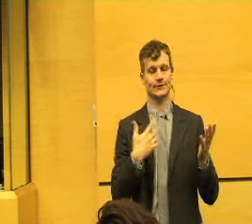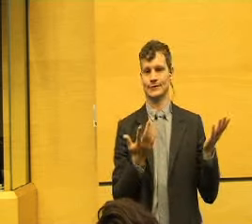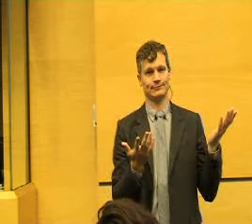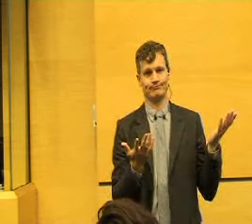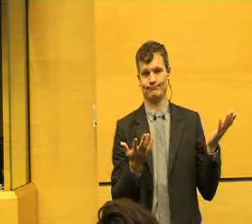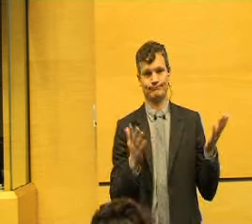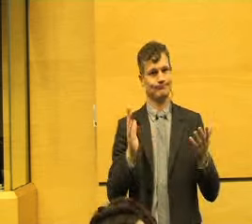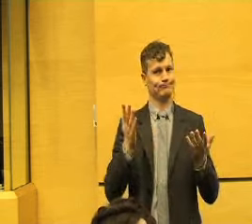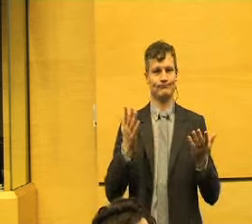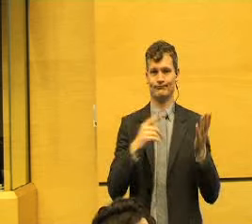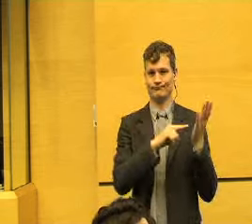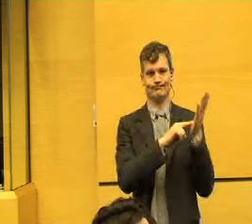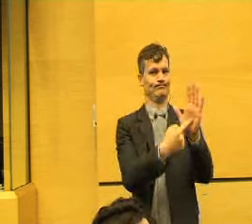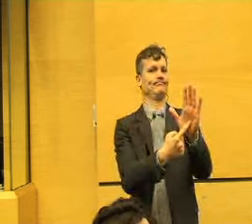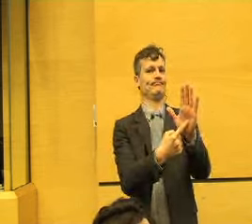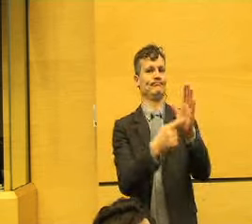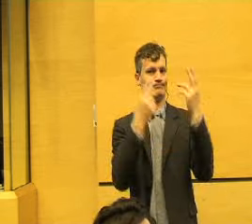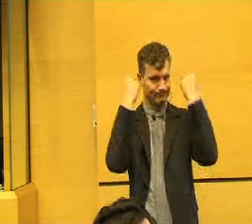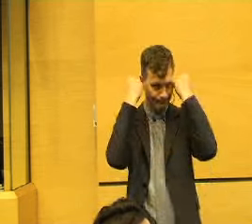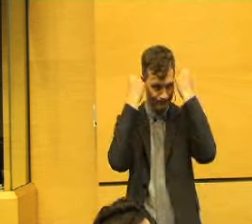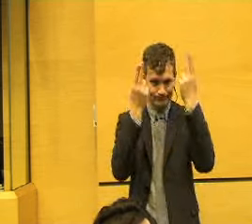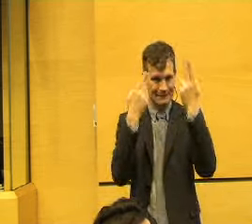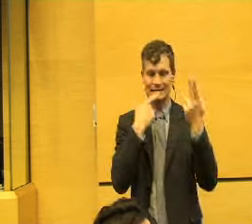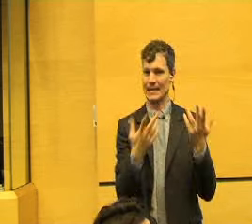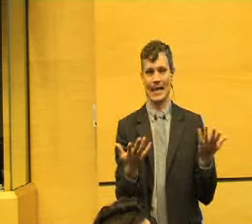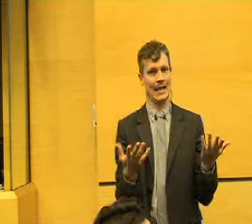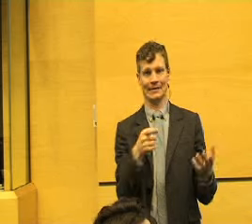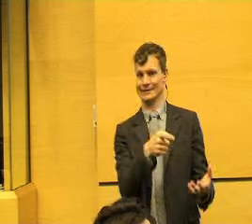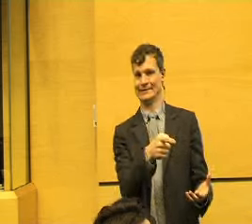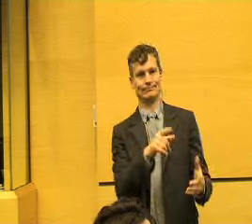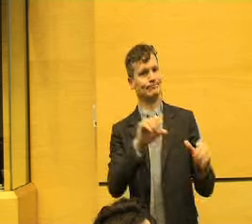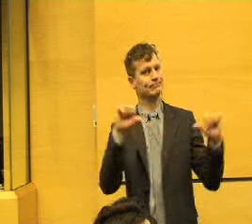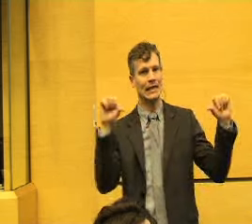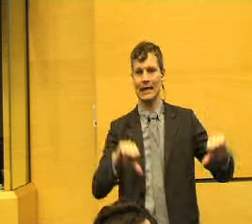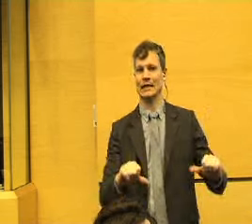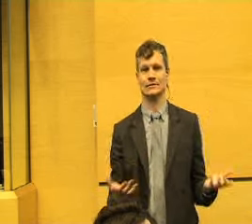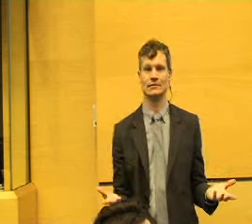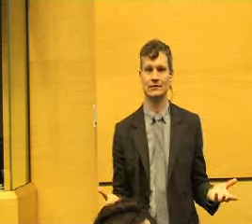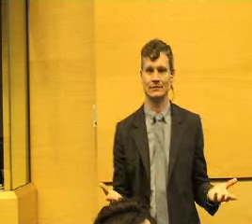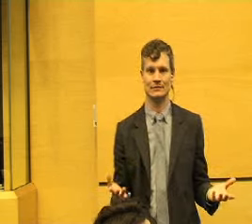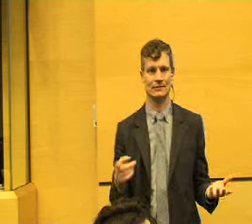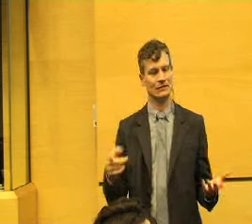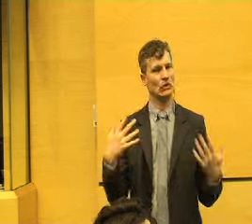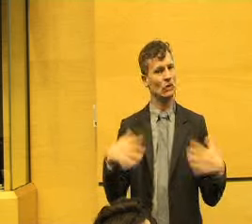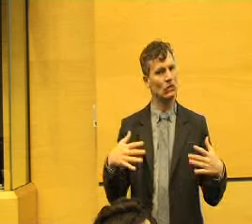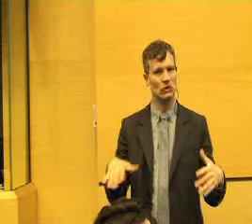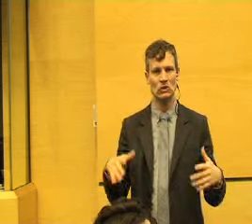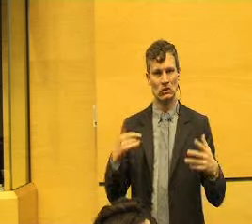act, as it degrades the dignity and the value of a human being.